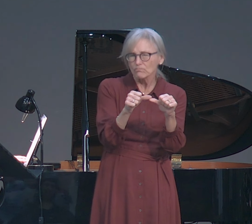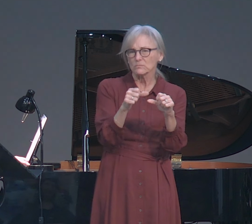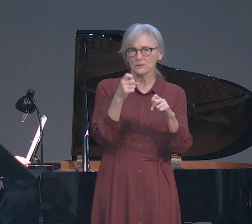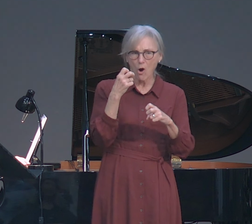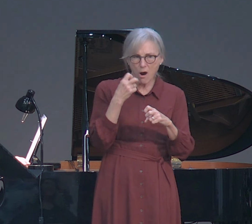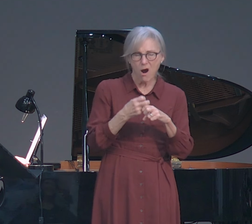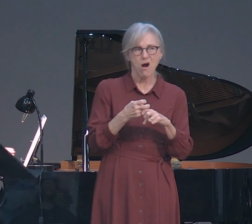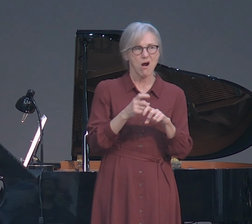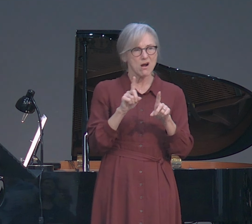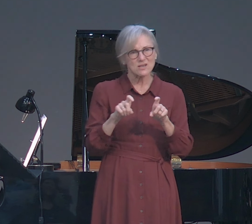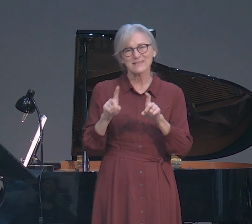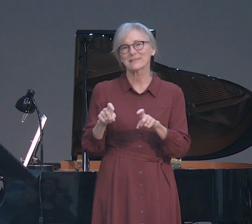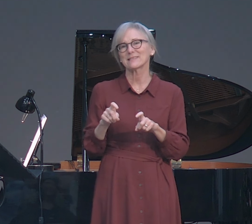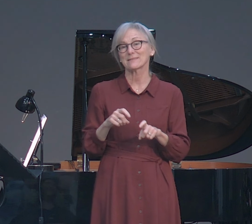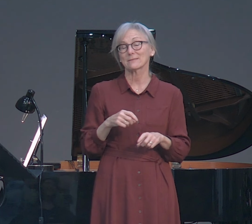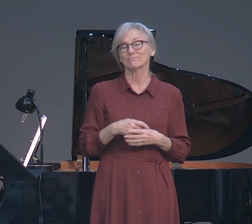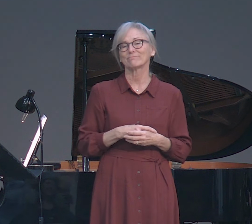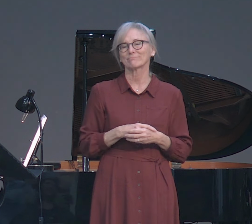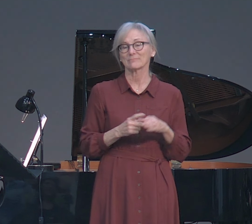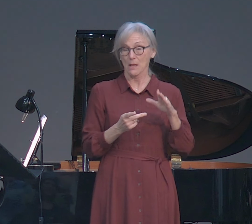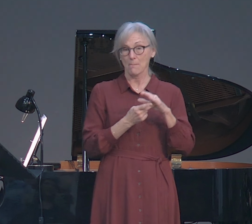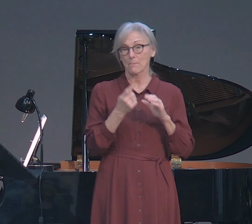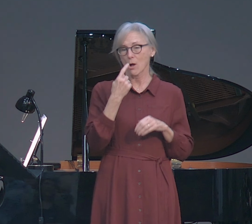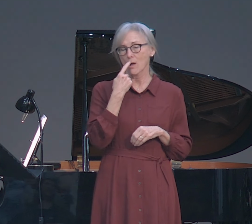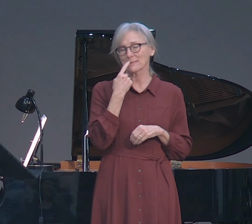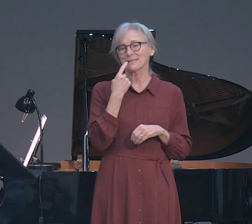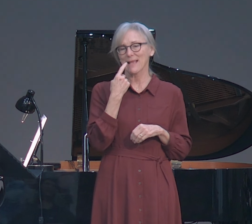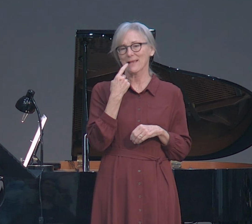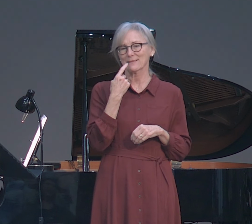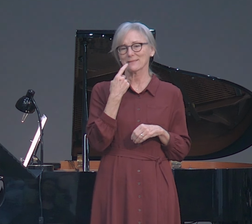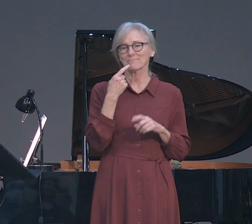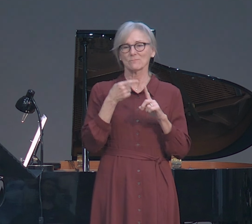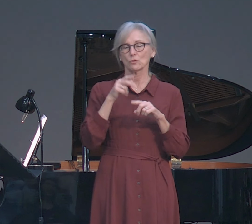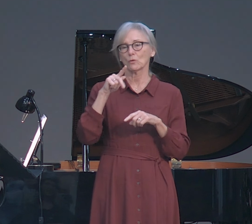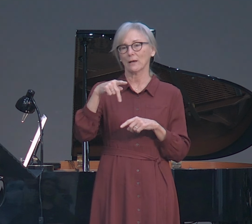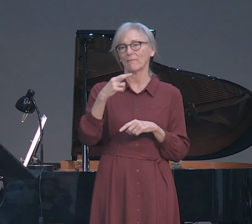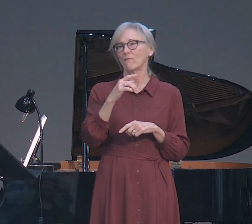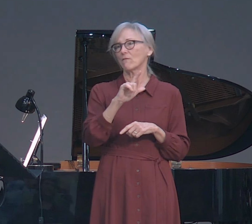difficulties even to the point of death. He says this in his letter to the Philippians,